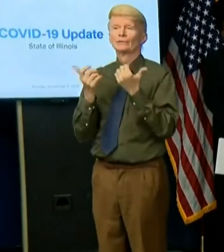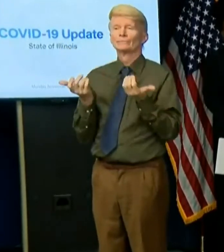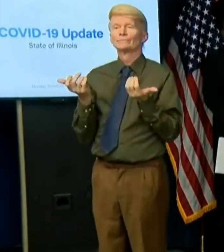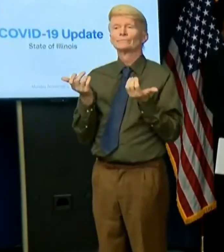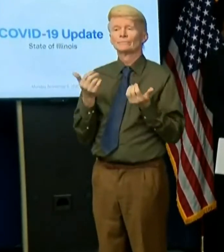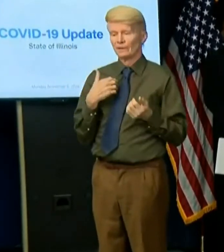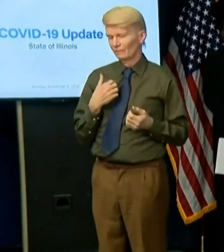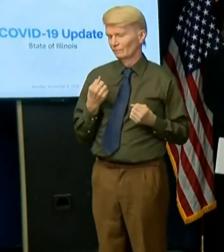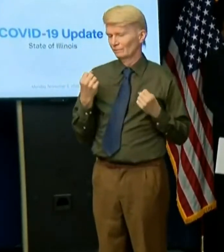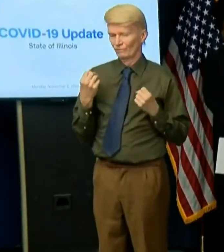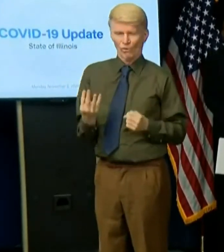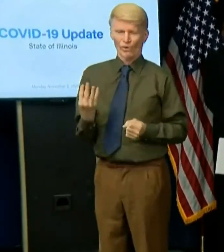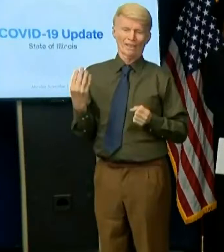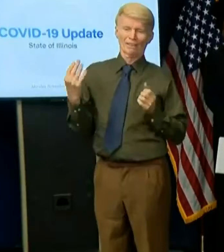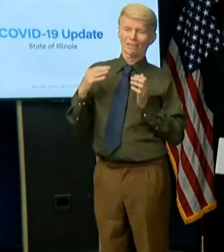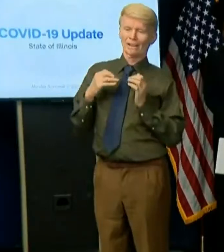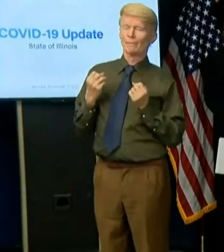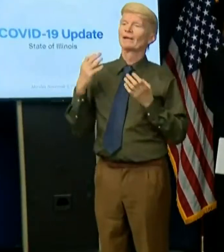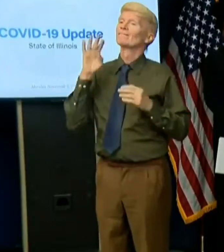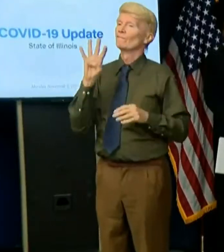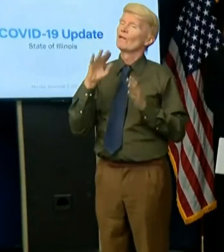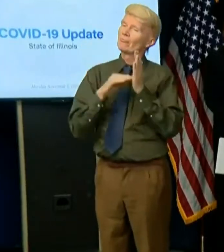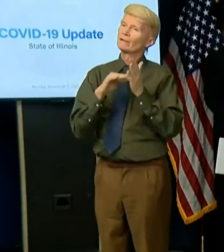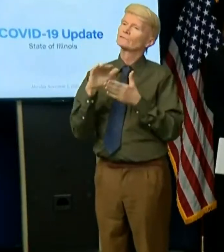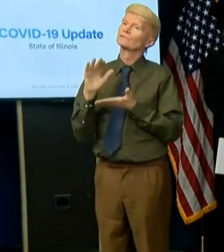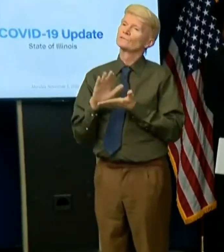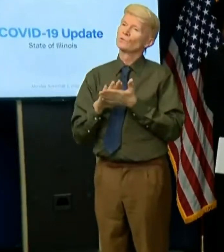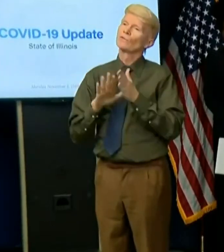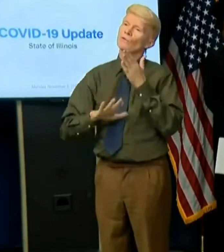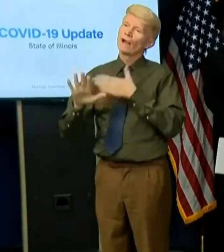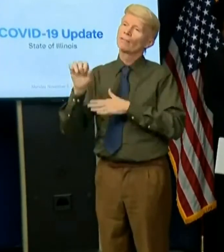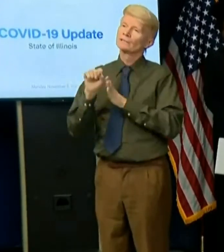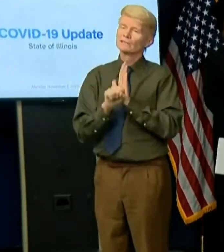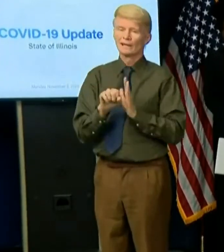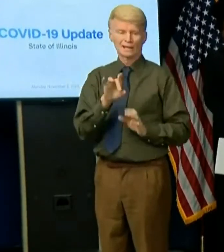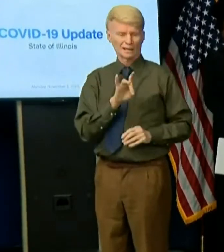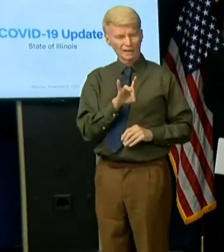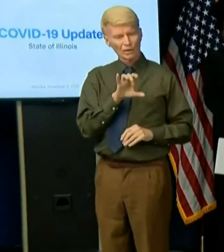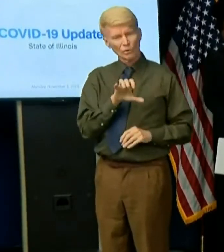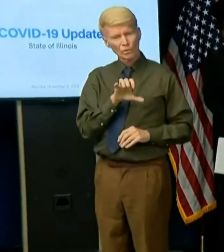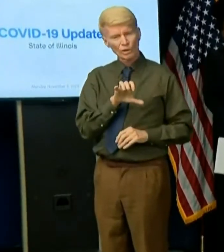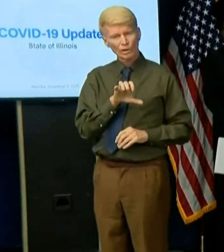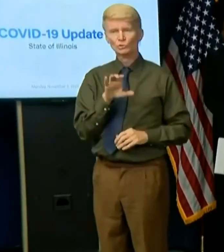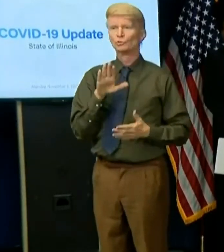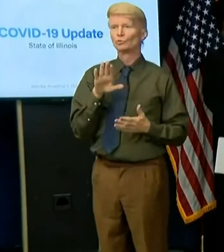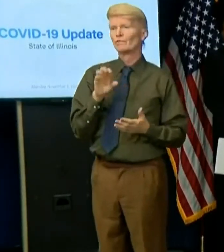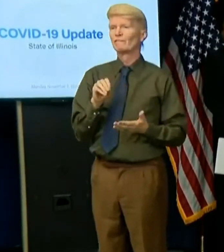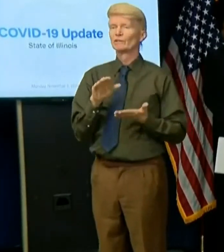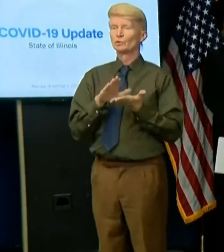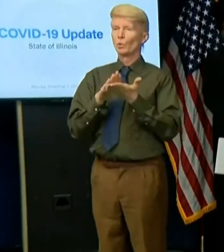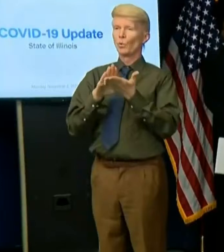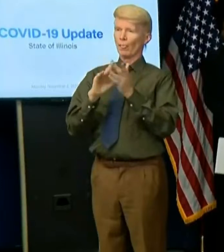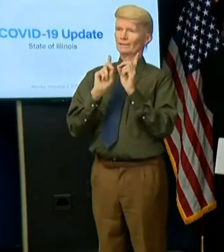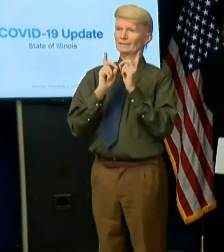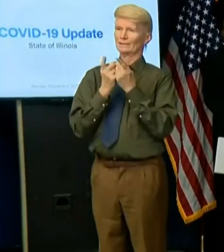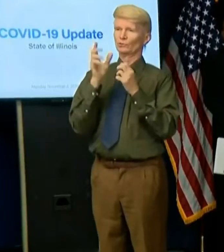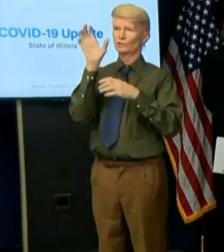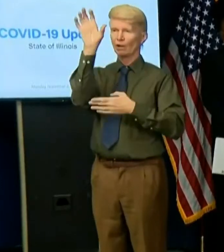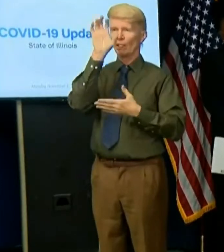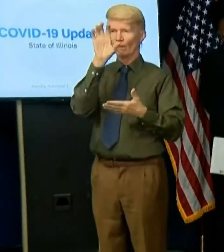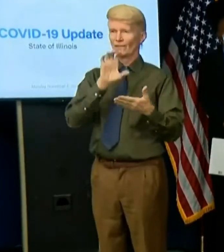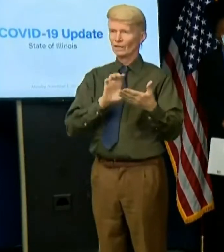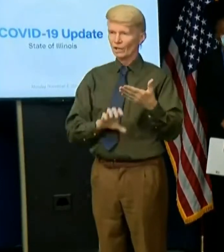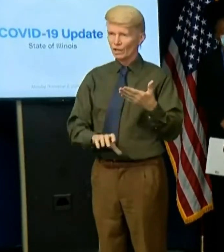the state. We have 850 or so school districts.